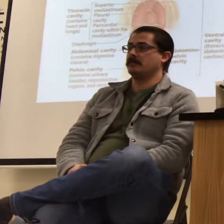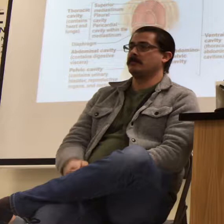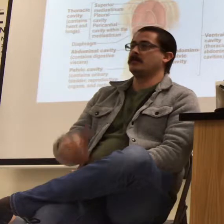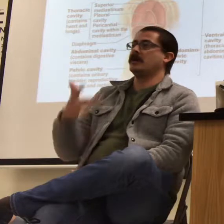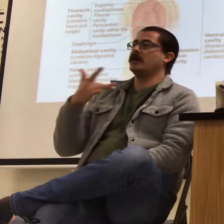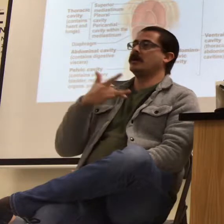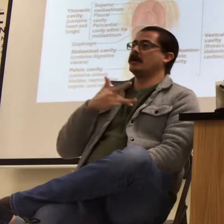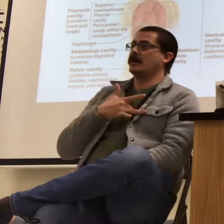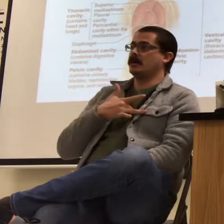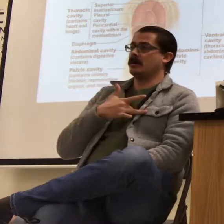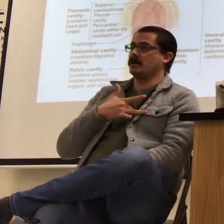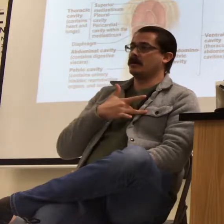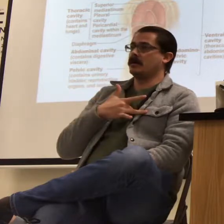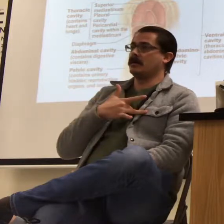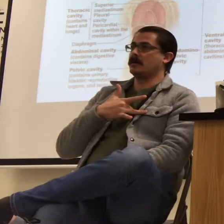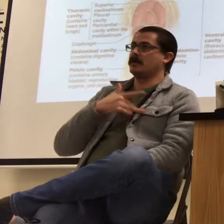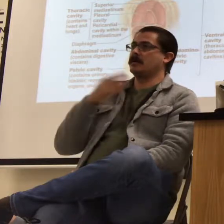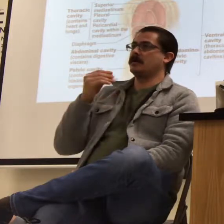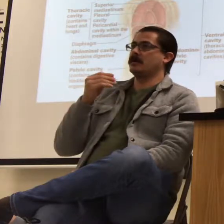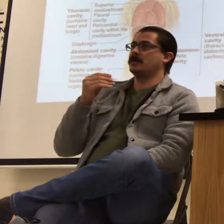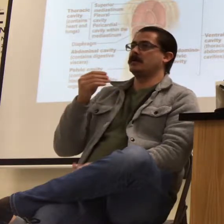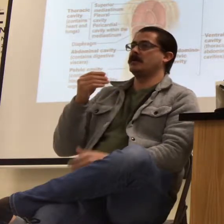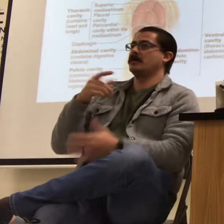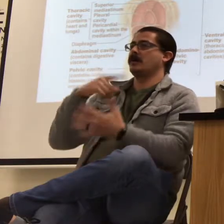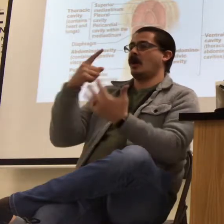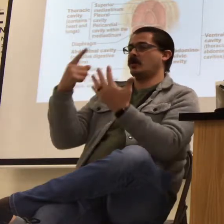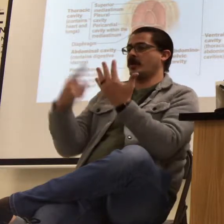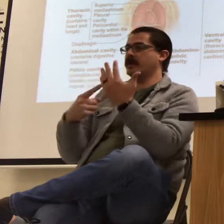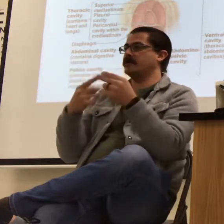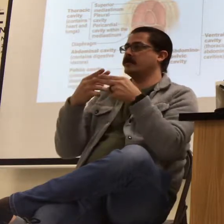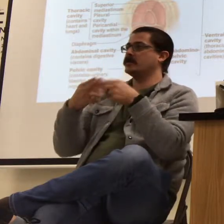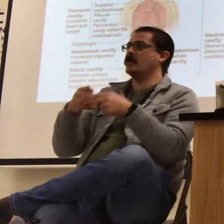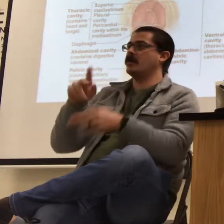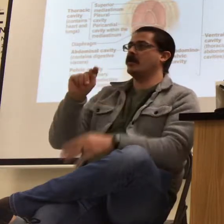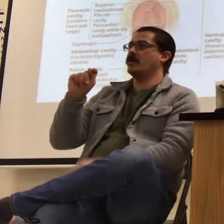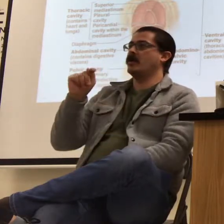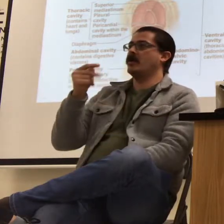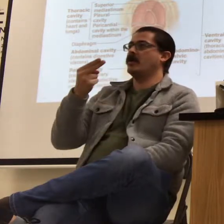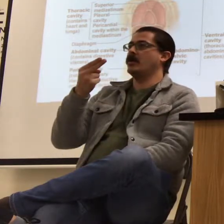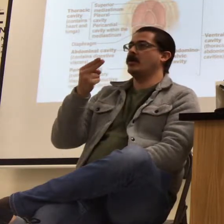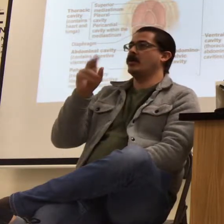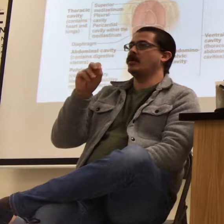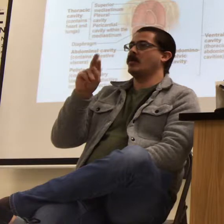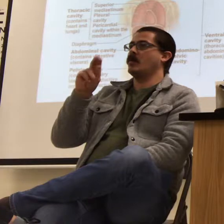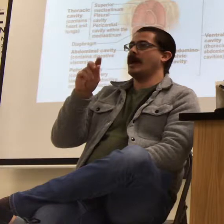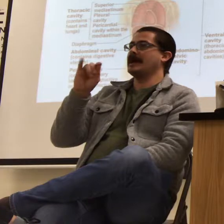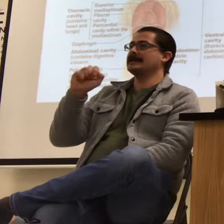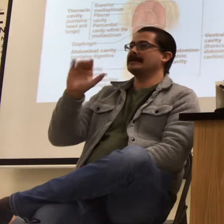Heart and all the rest of what's called the thoracic viscera.